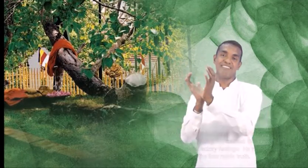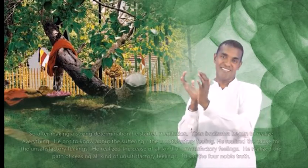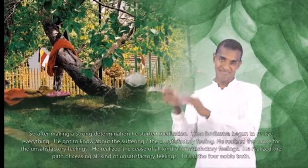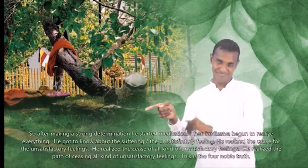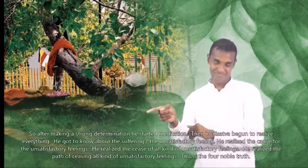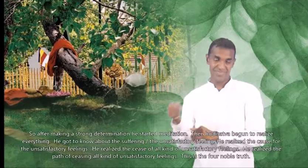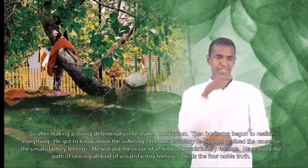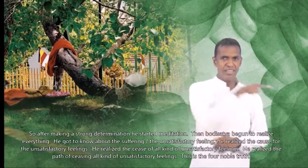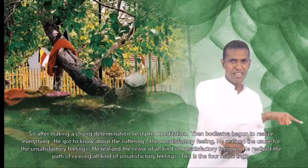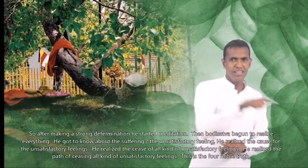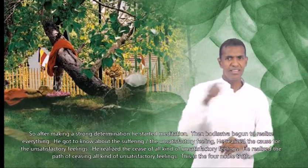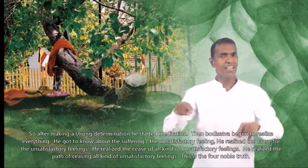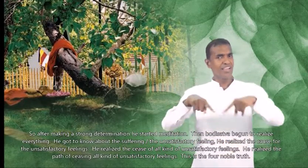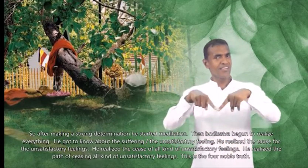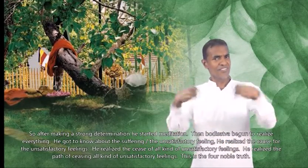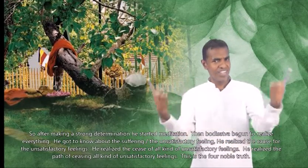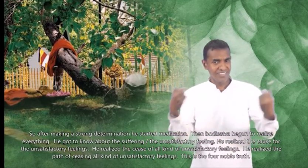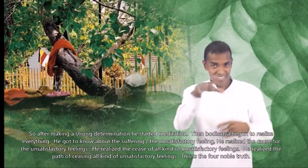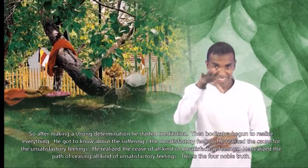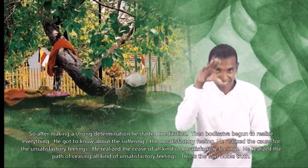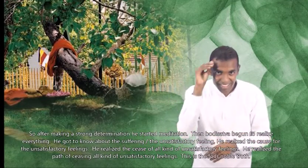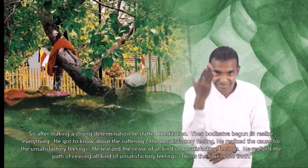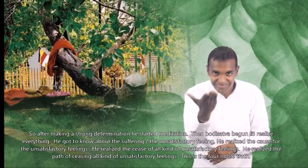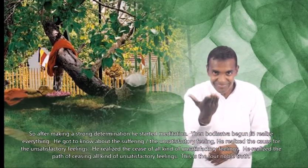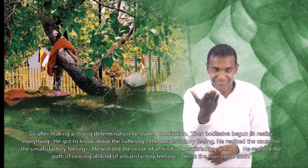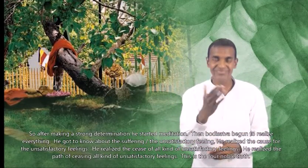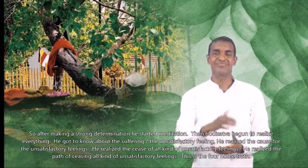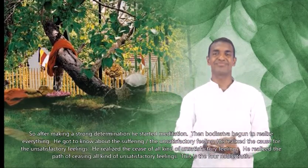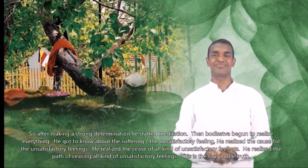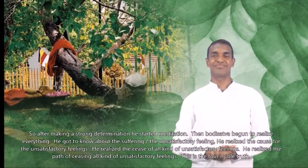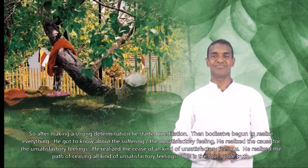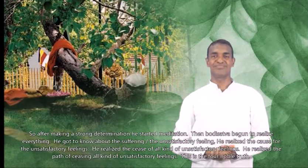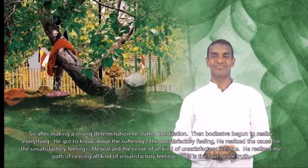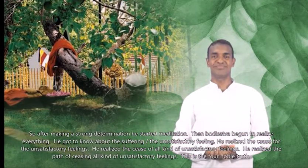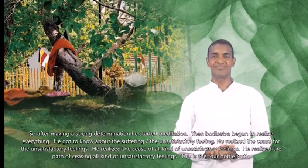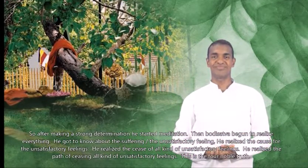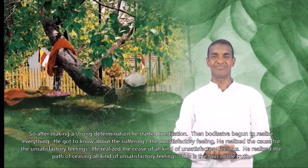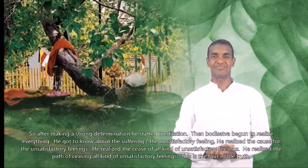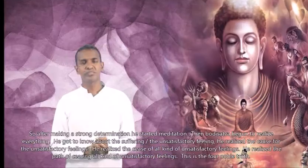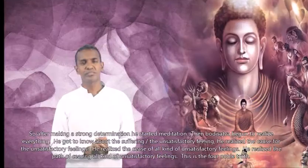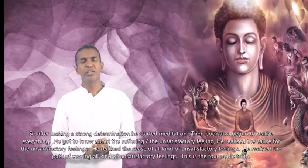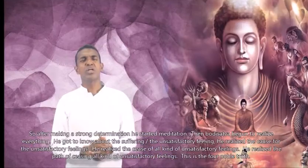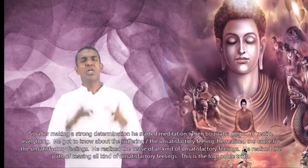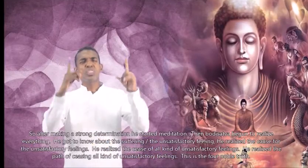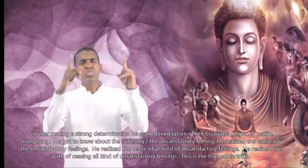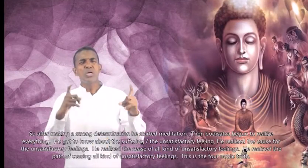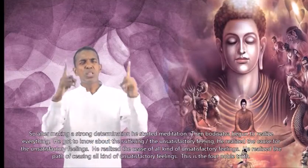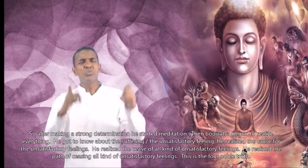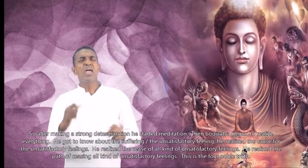So after making a strong determination, he started meditation. Then Bodhisattva began to